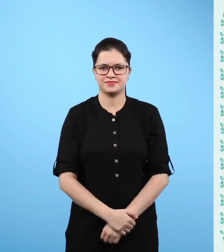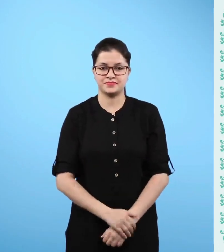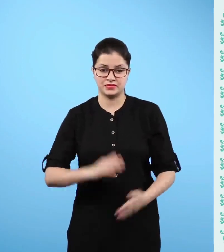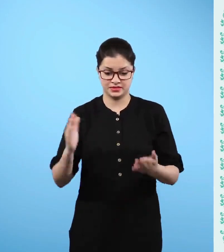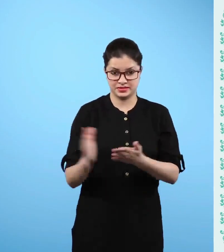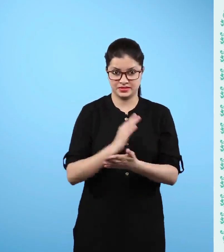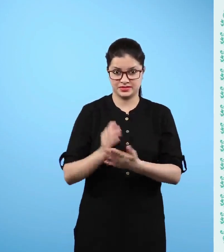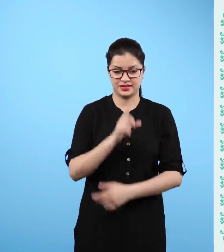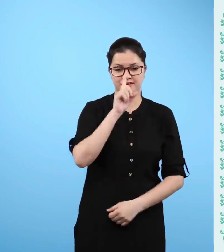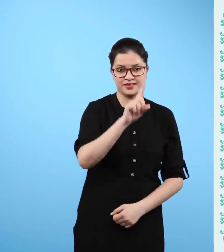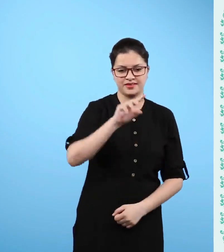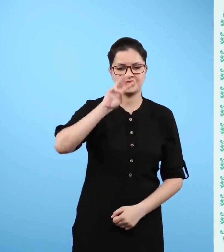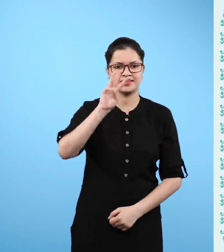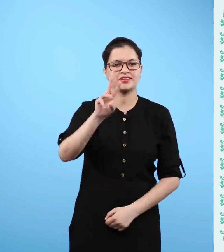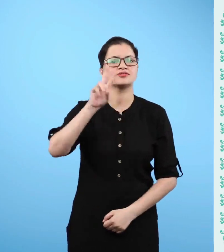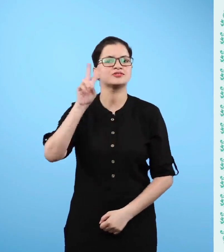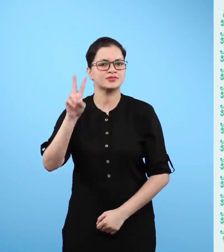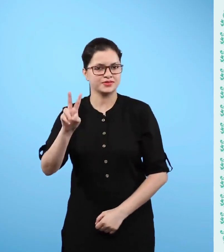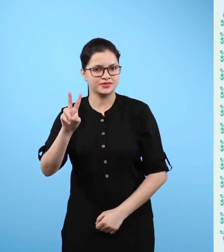Page 132.